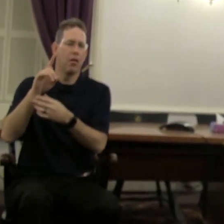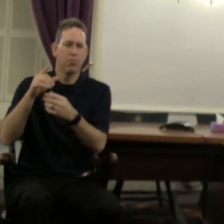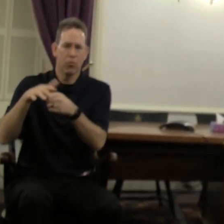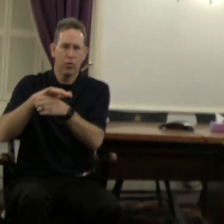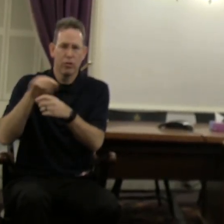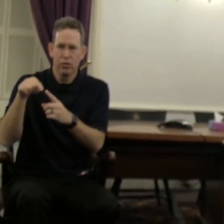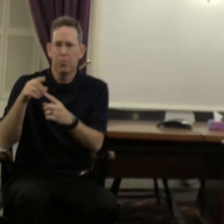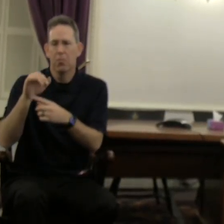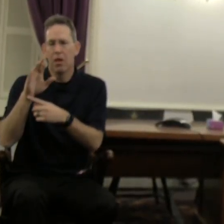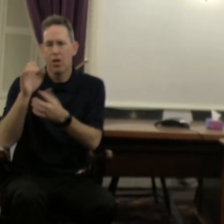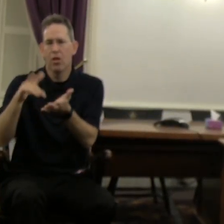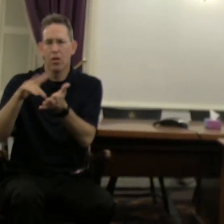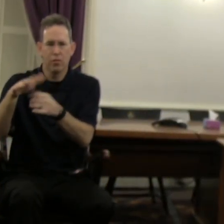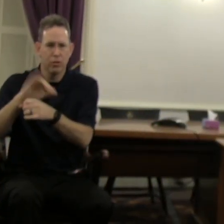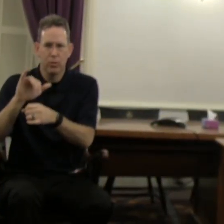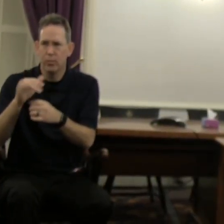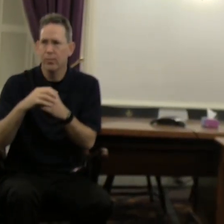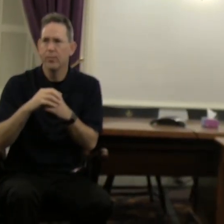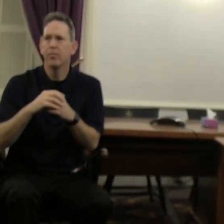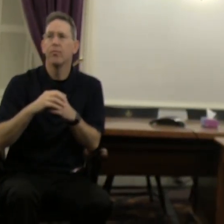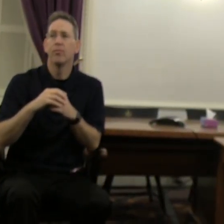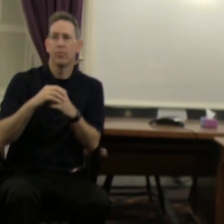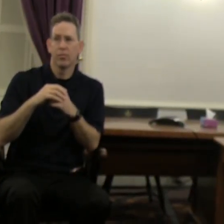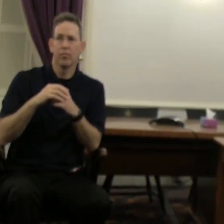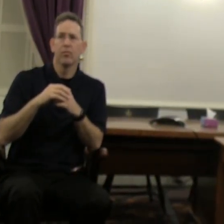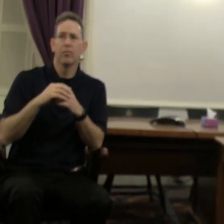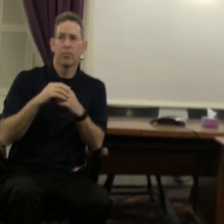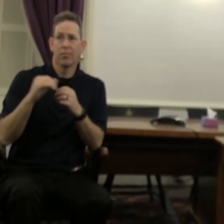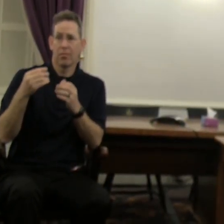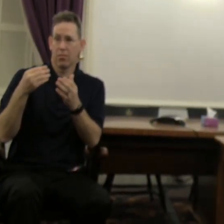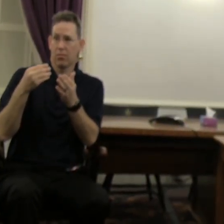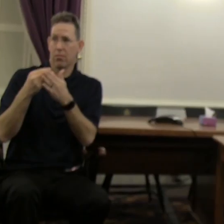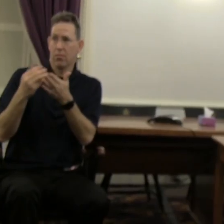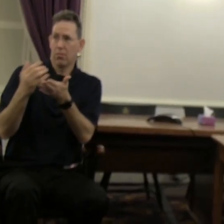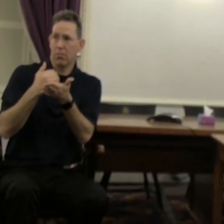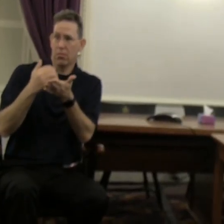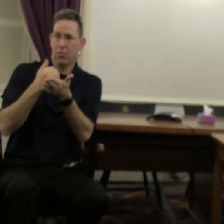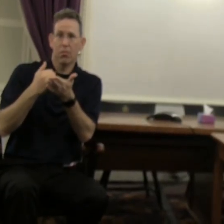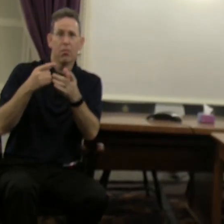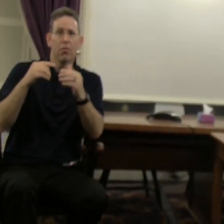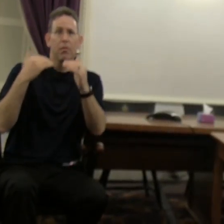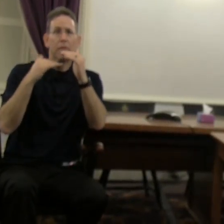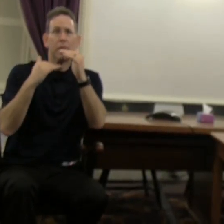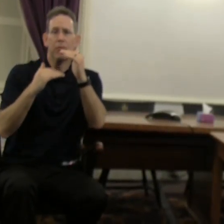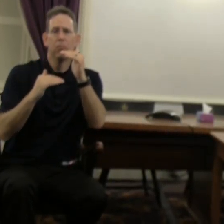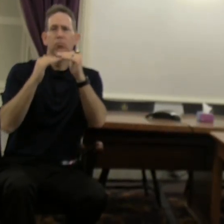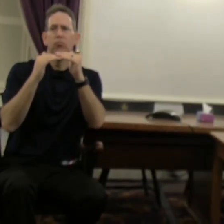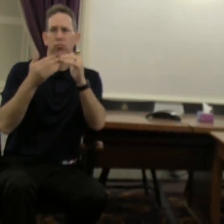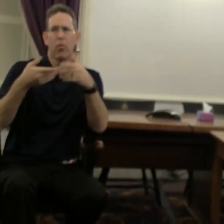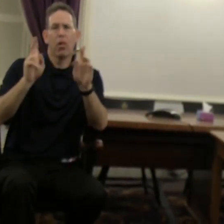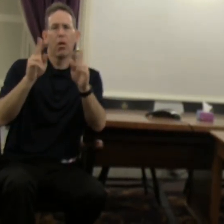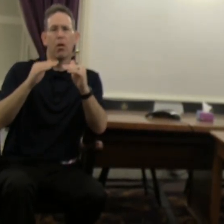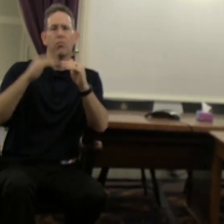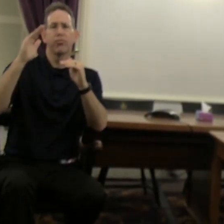approved in 2017 by the Centers for Medicare and Medicaid Services, and yes, by this